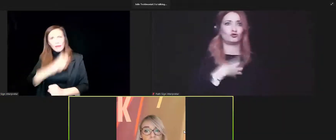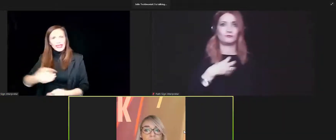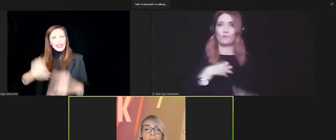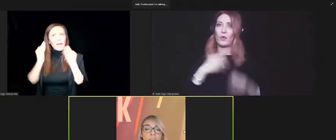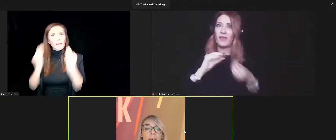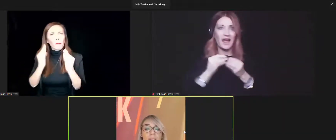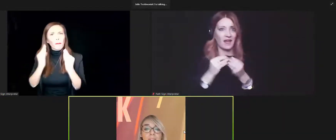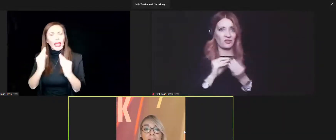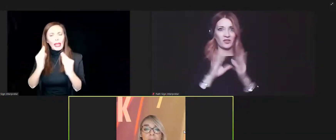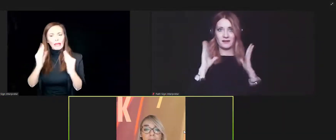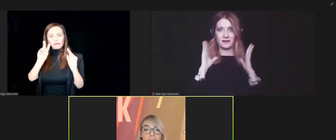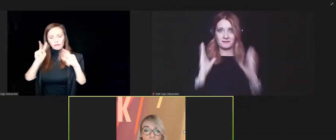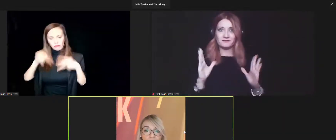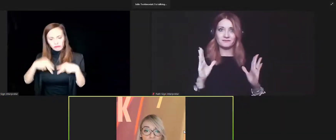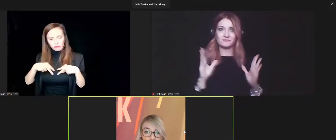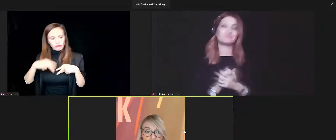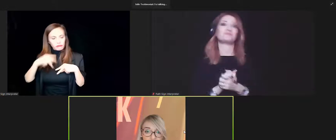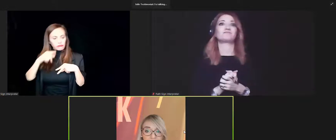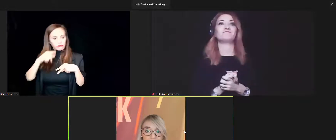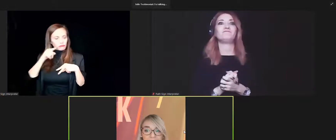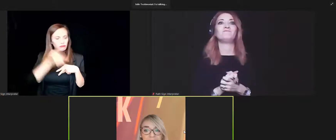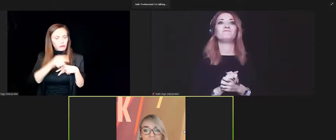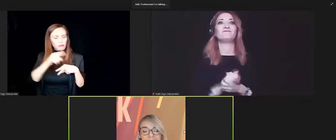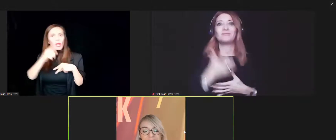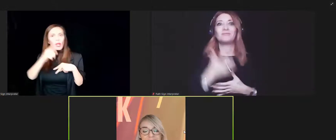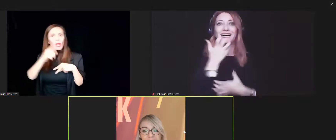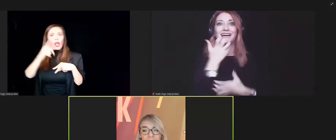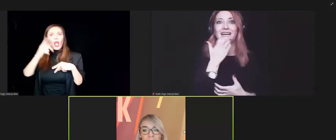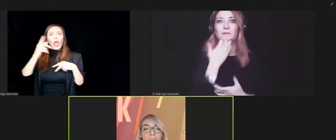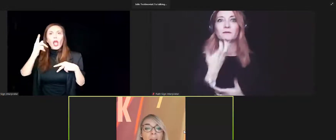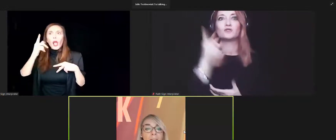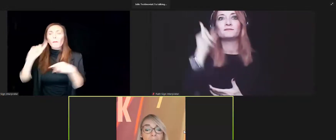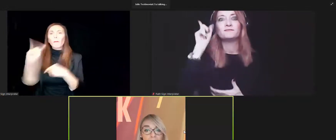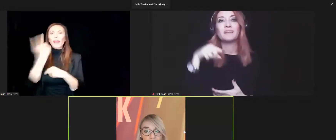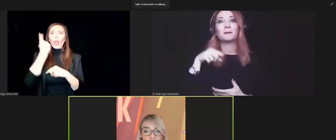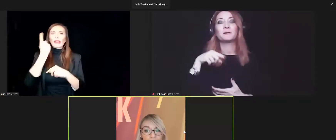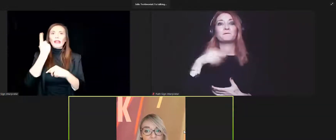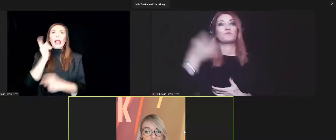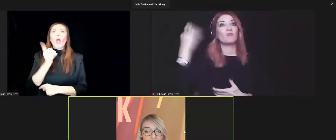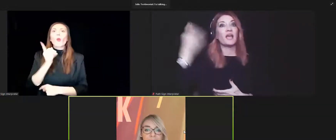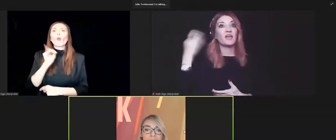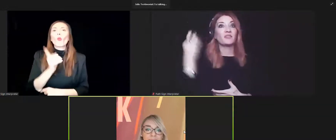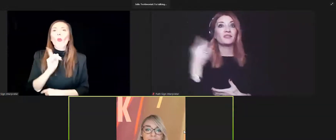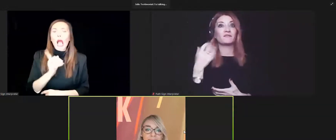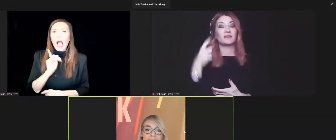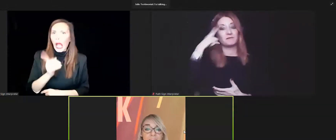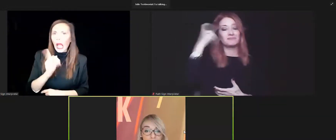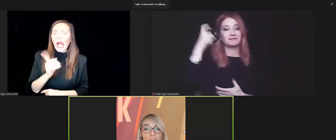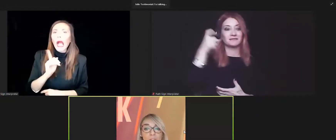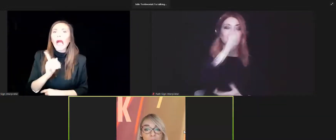things and trust yourself. I want to success.